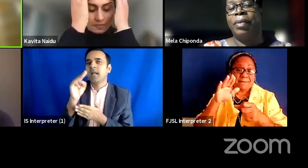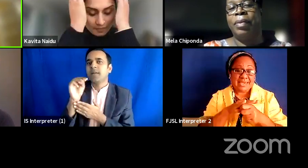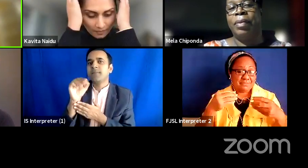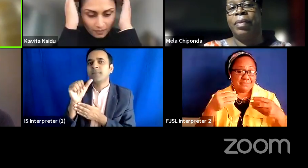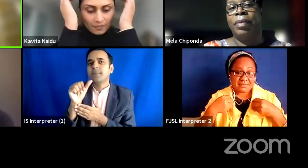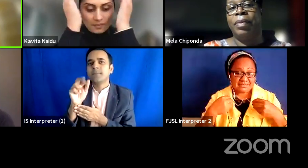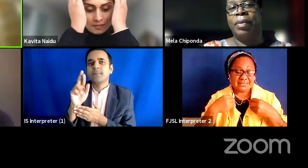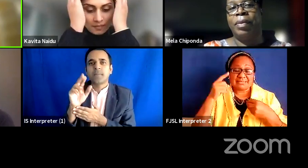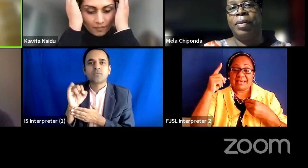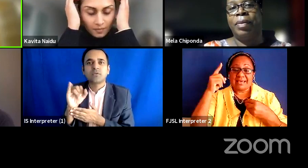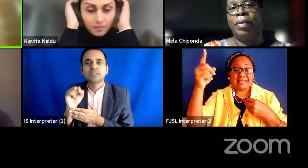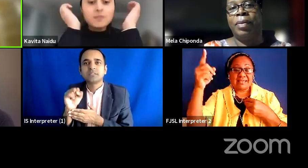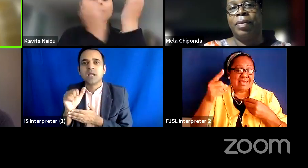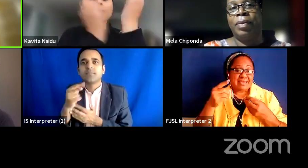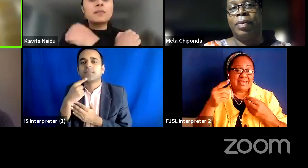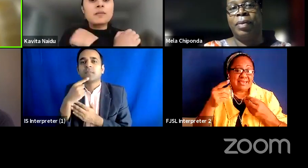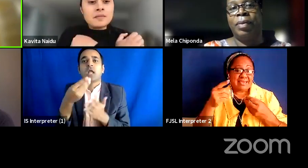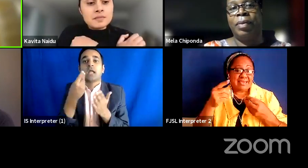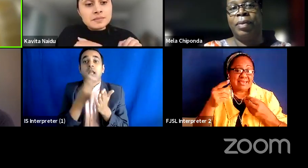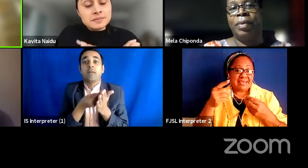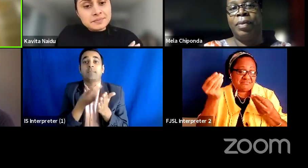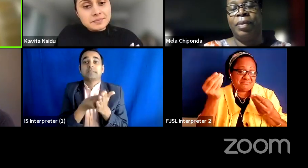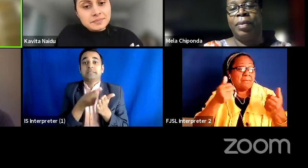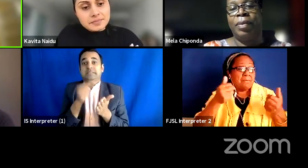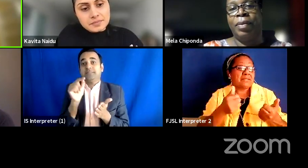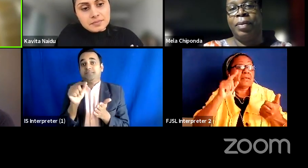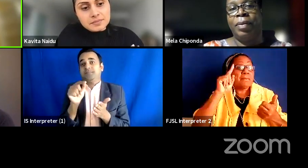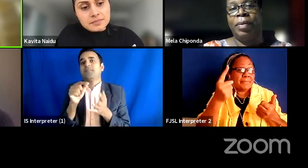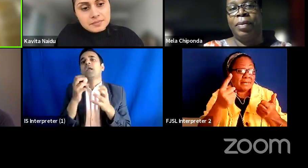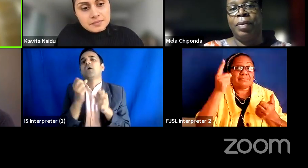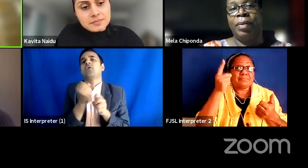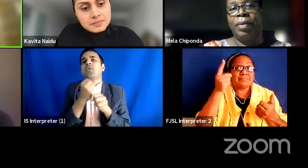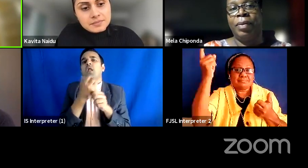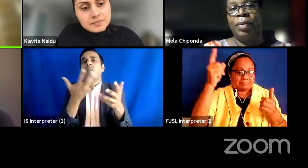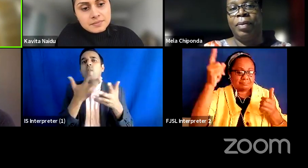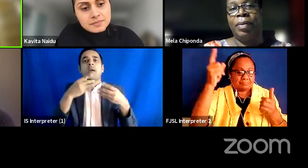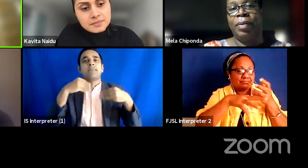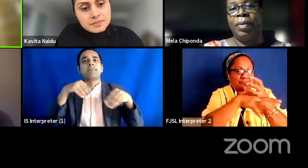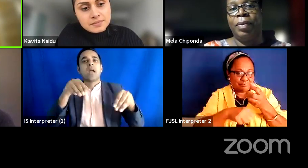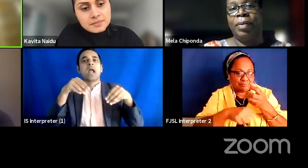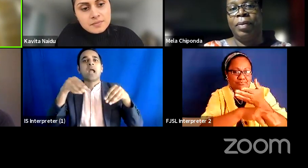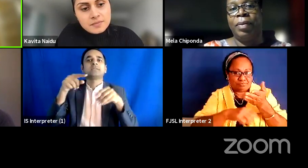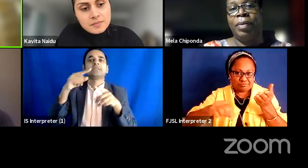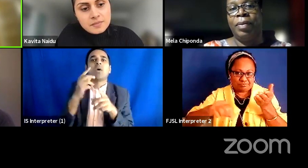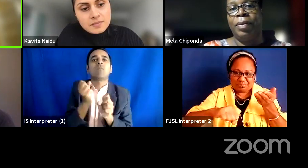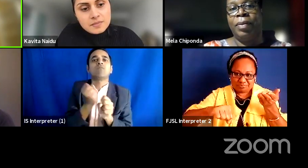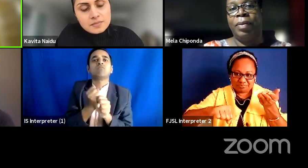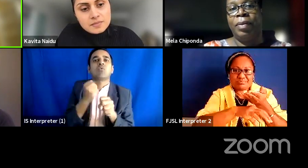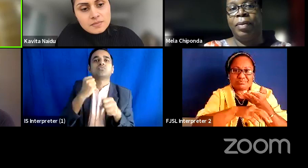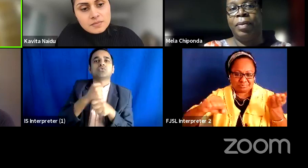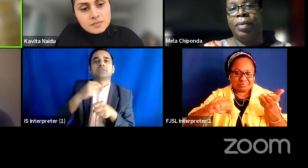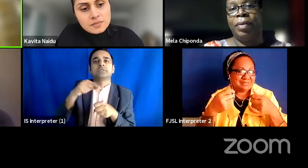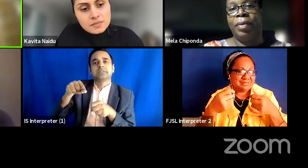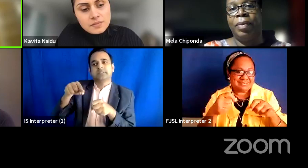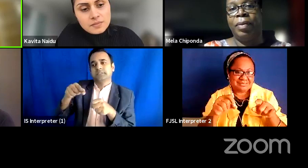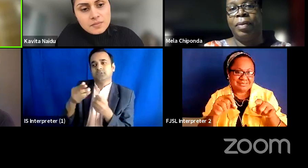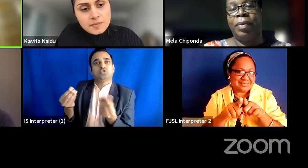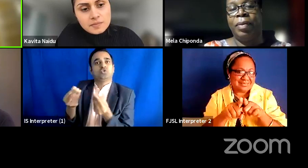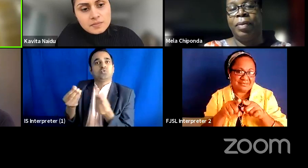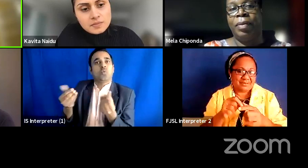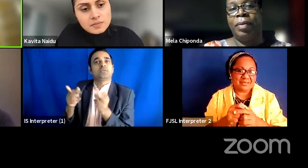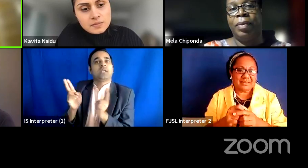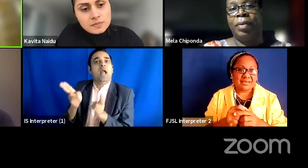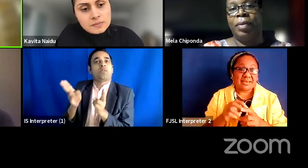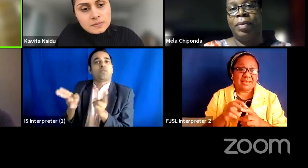indigenous people of their rights and their, and of, as you pointed out, and many people have pointed out during this